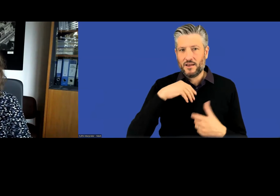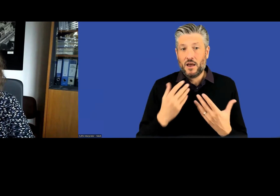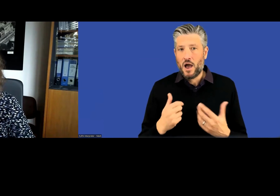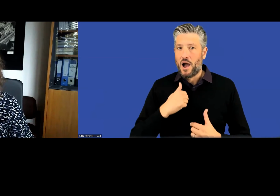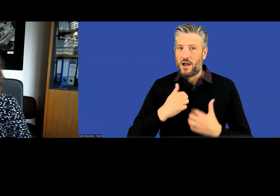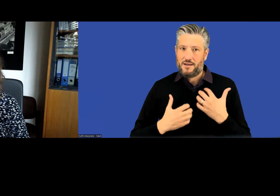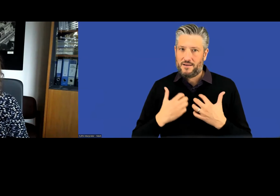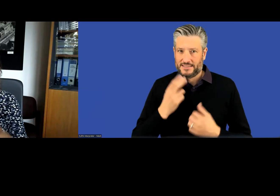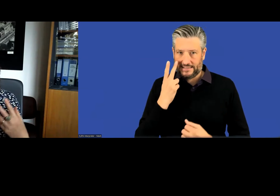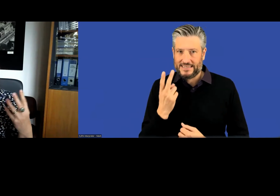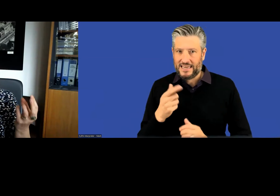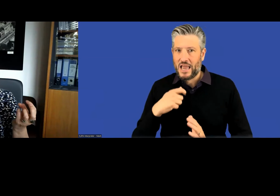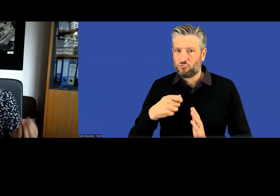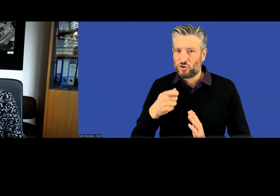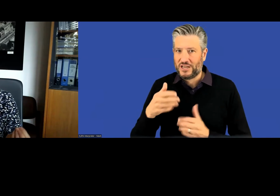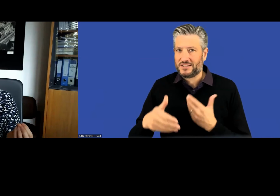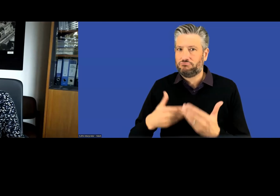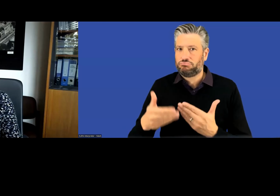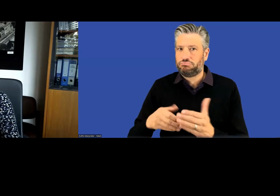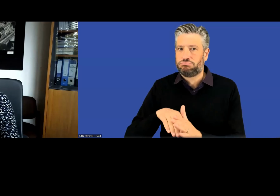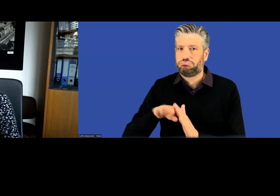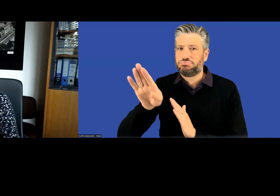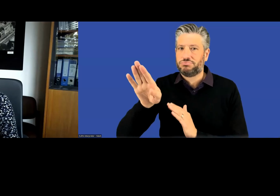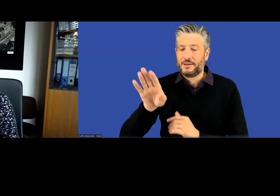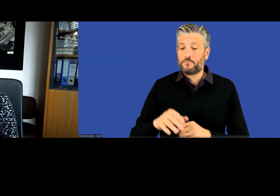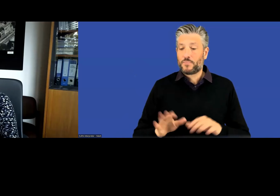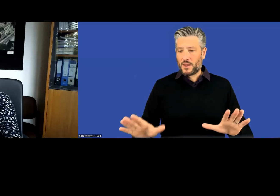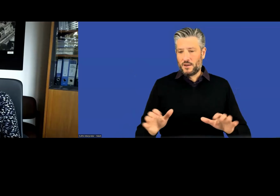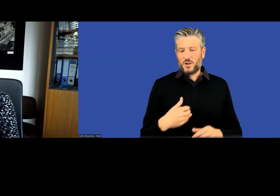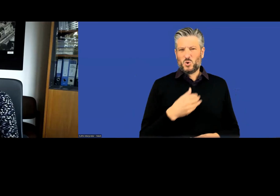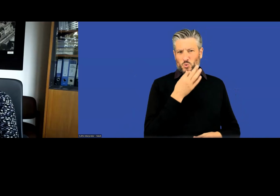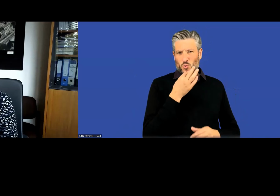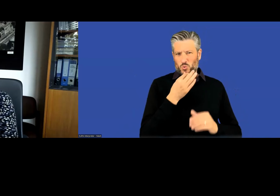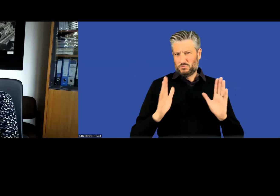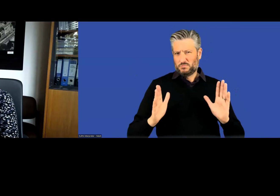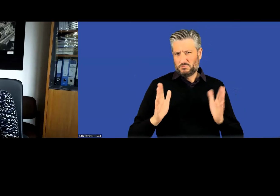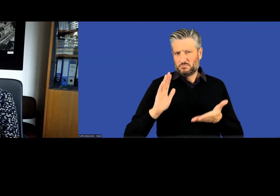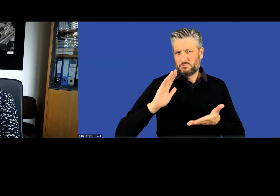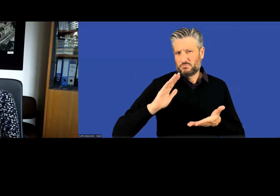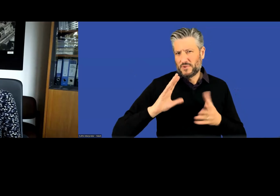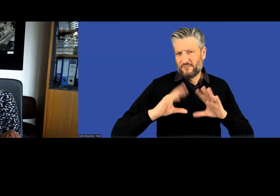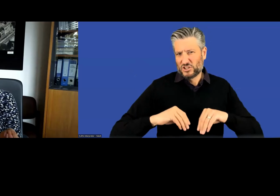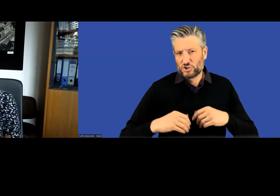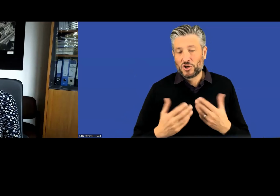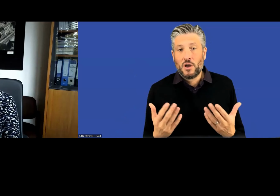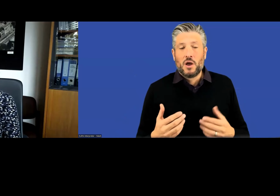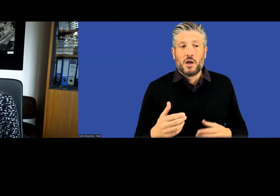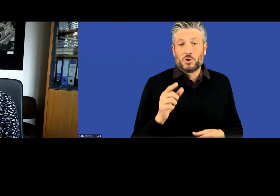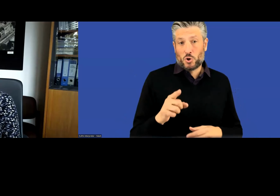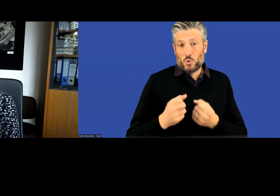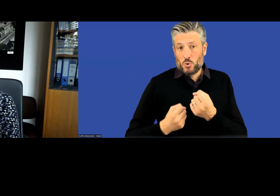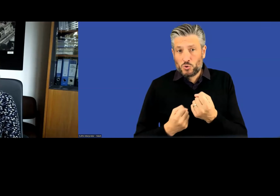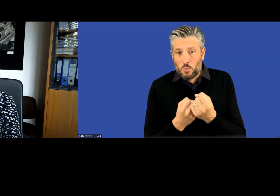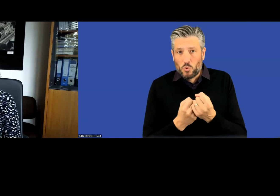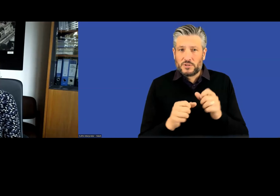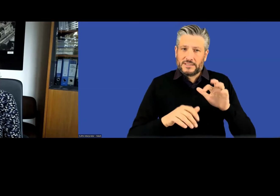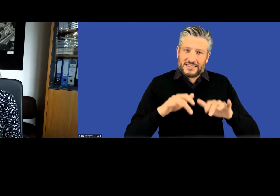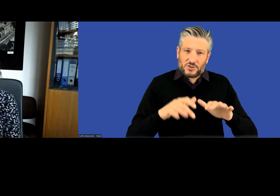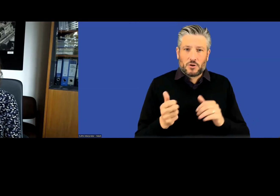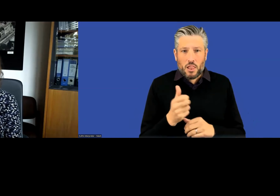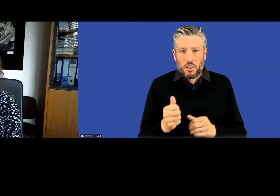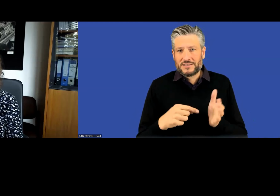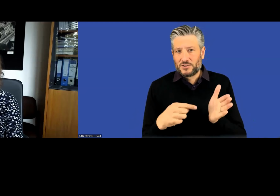just like to say a word about the importance of preserving and enhancing cultural heritage using digital technologies and ensuring culture is accessible